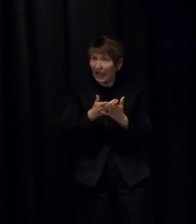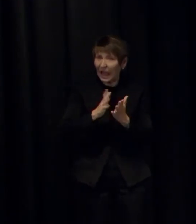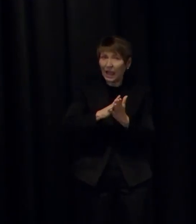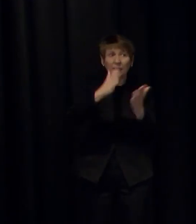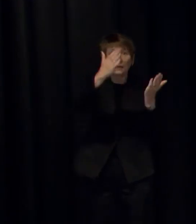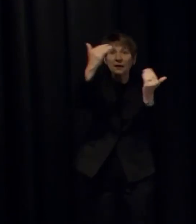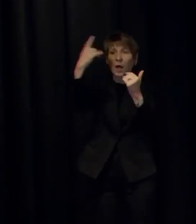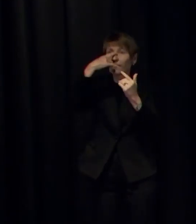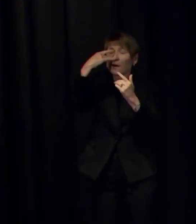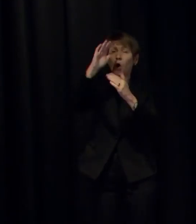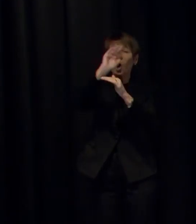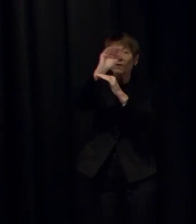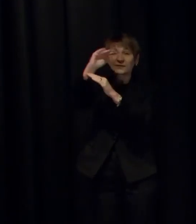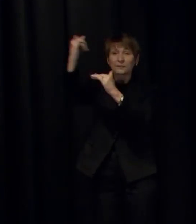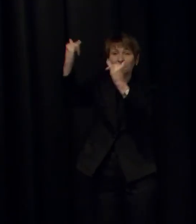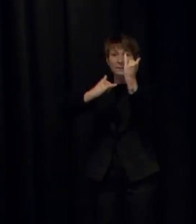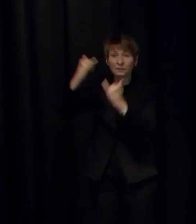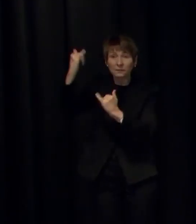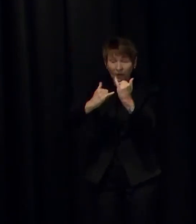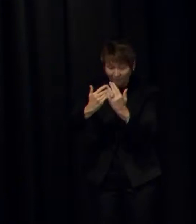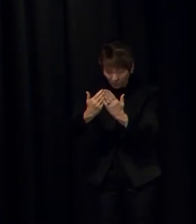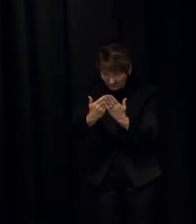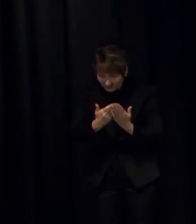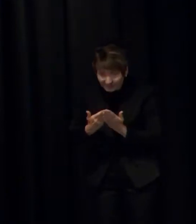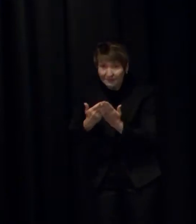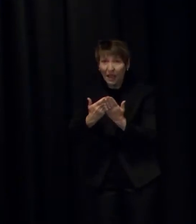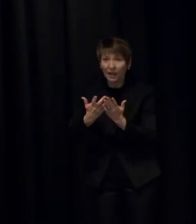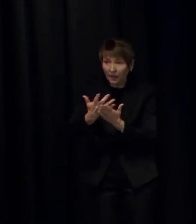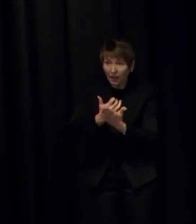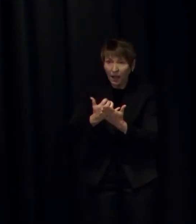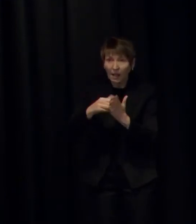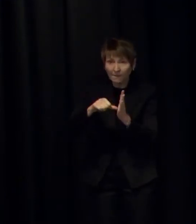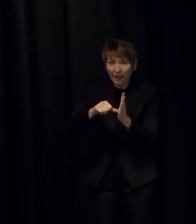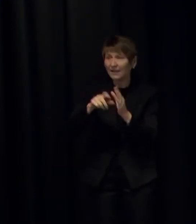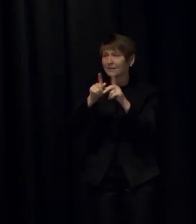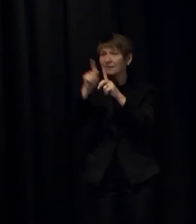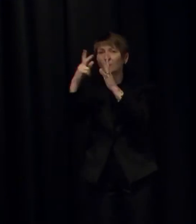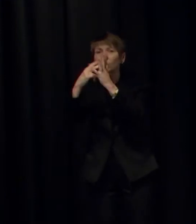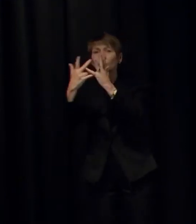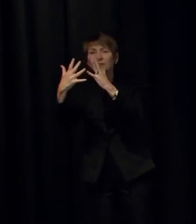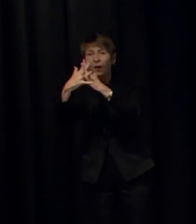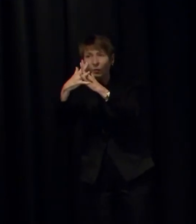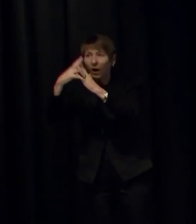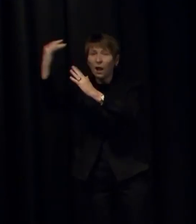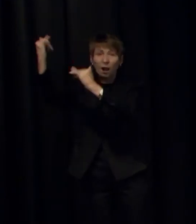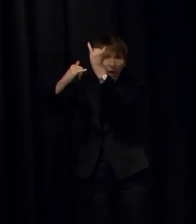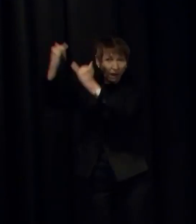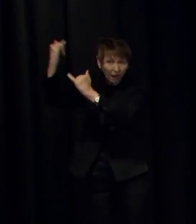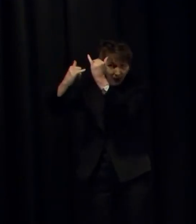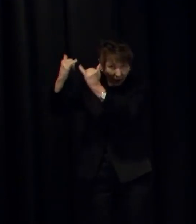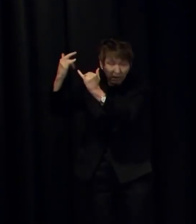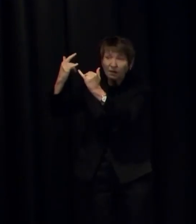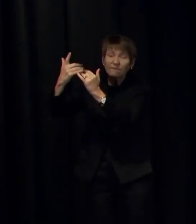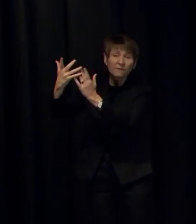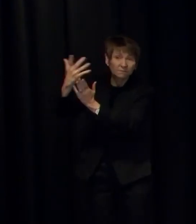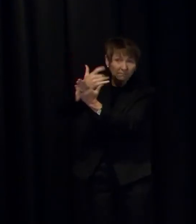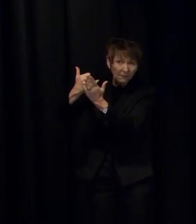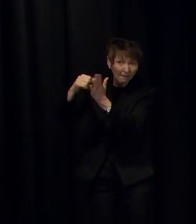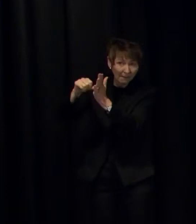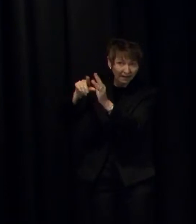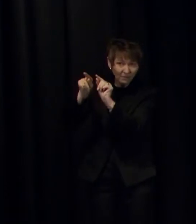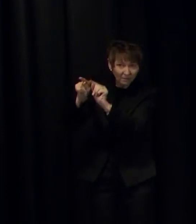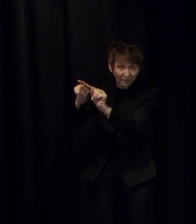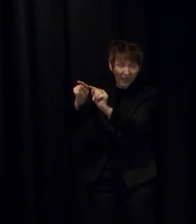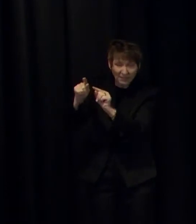those issues, and you wouldn't want to put more strain in